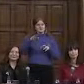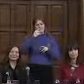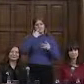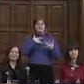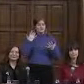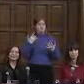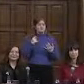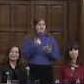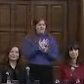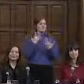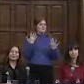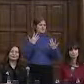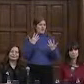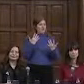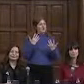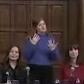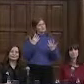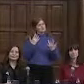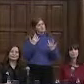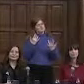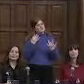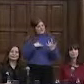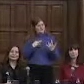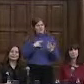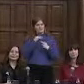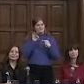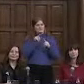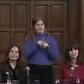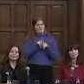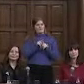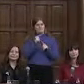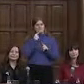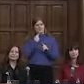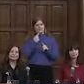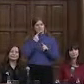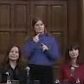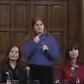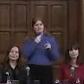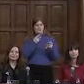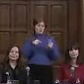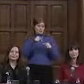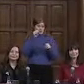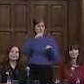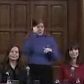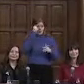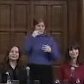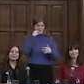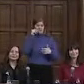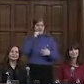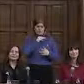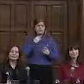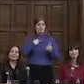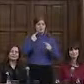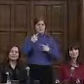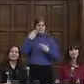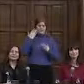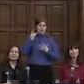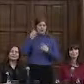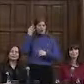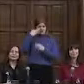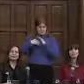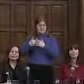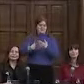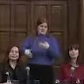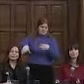think there's a lot going in our favour at the moment. But I can't tell you just how important it is. You know how important it is that we get government on